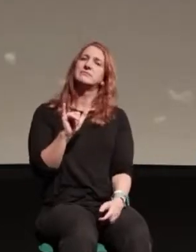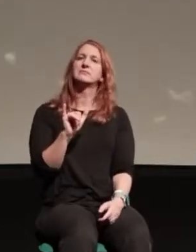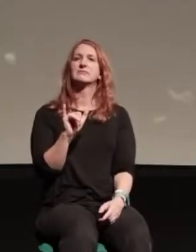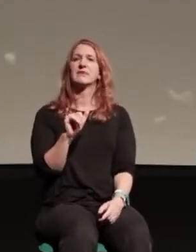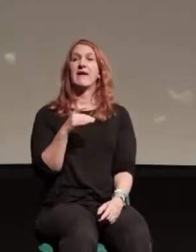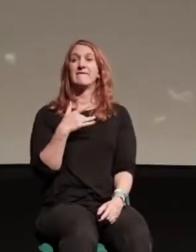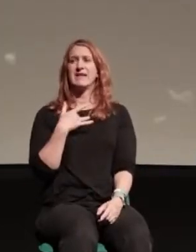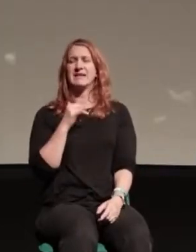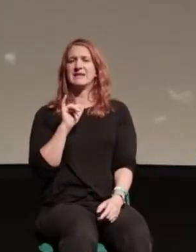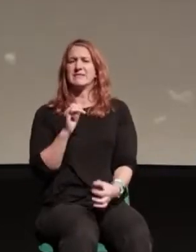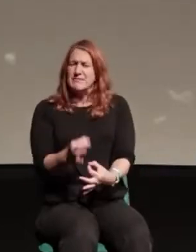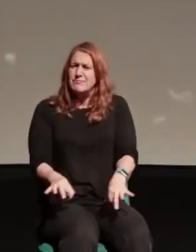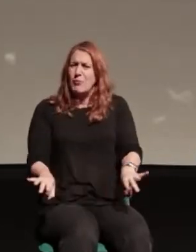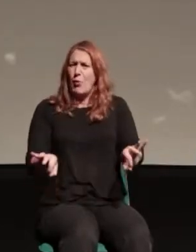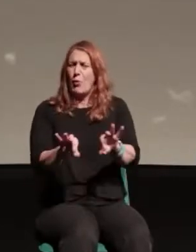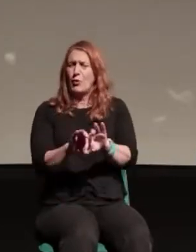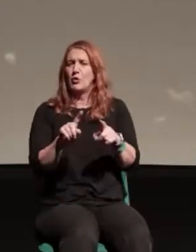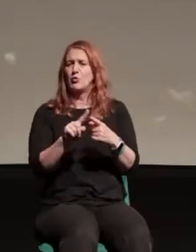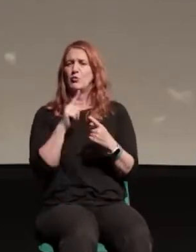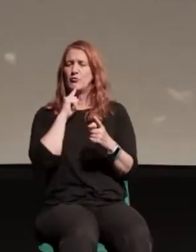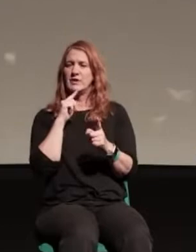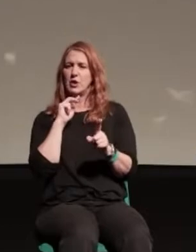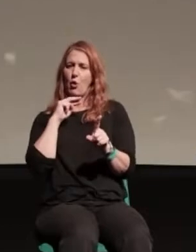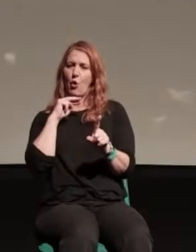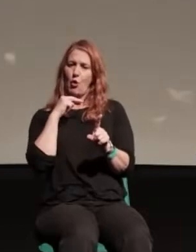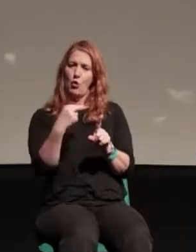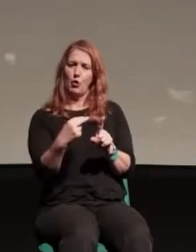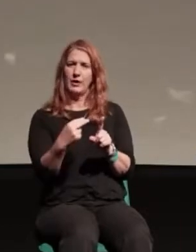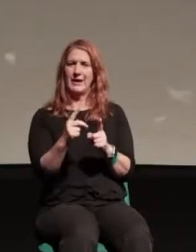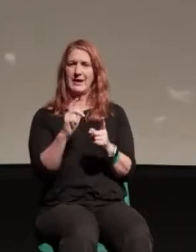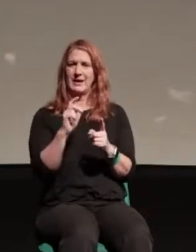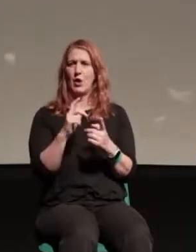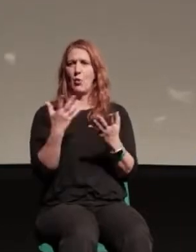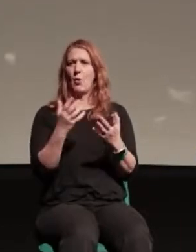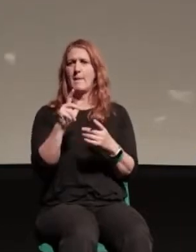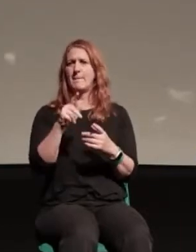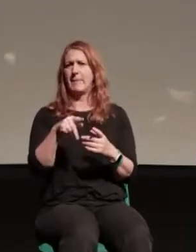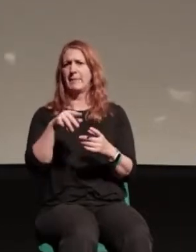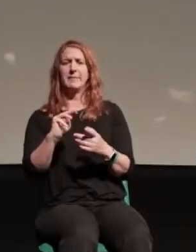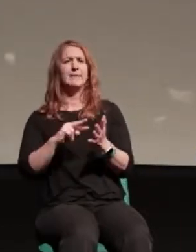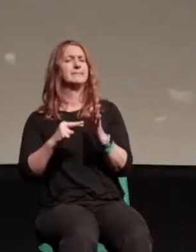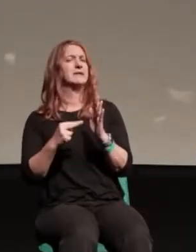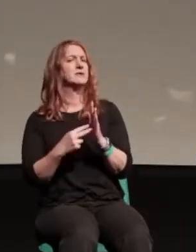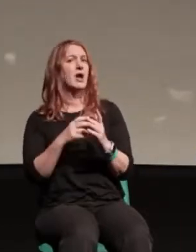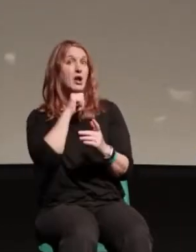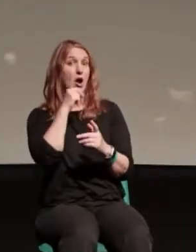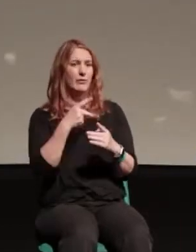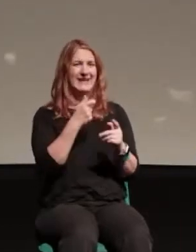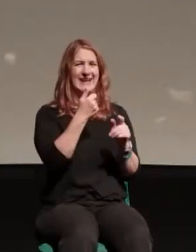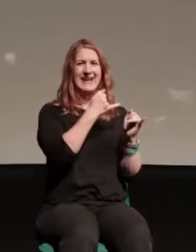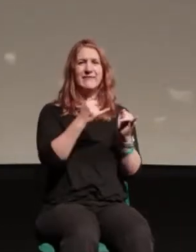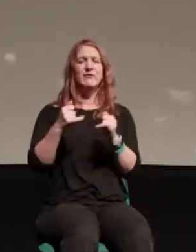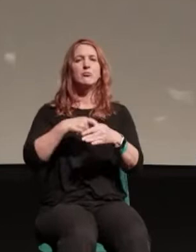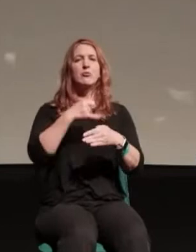I feel that it's really important to look at the institution of public media, not so much from the project perspective, but